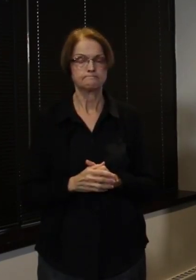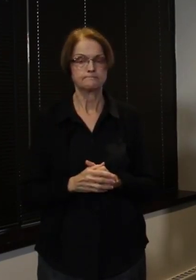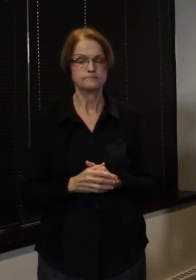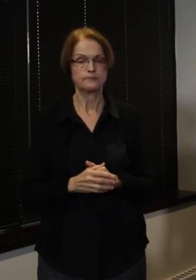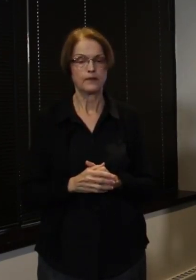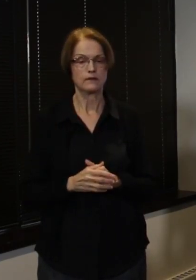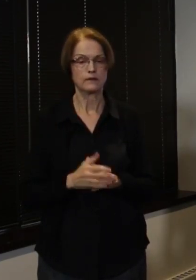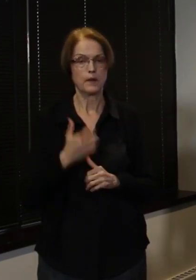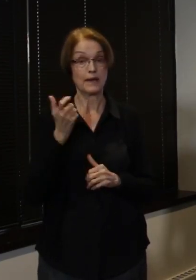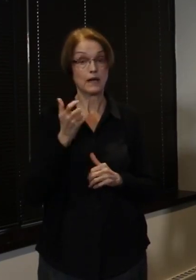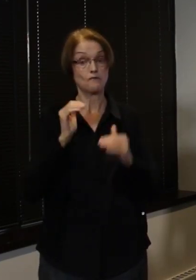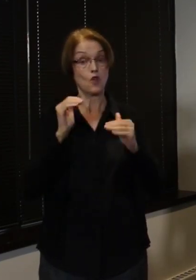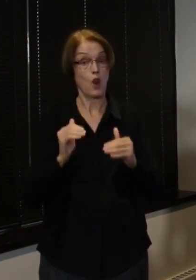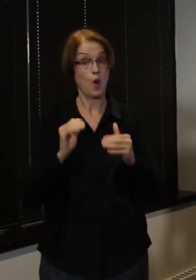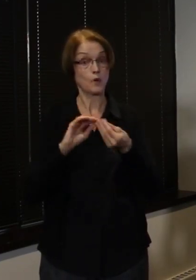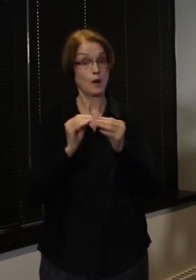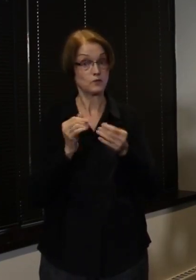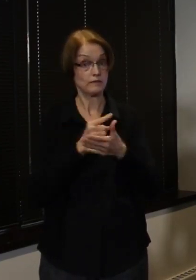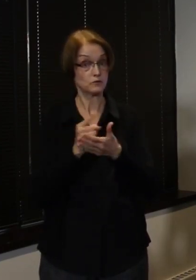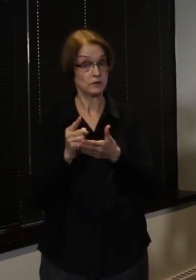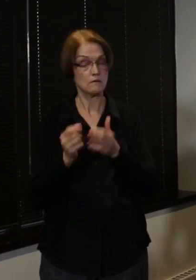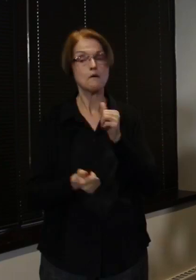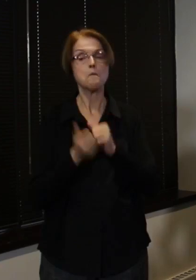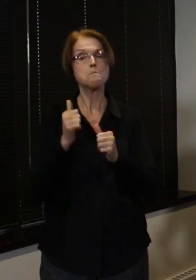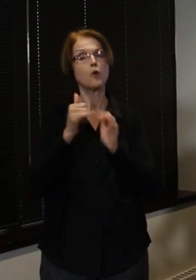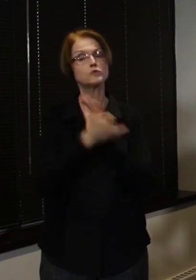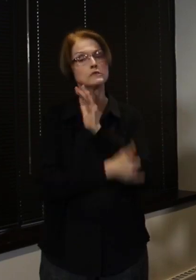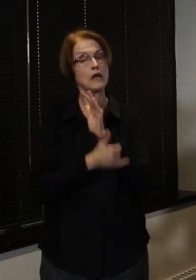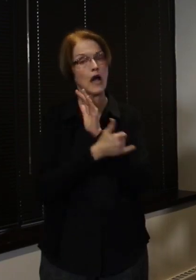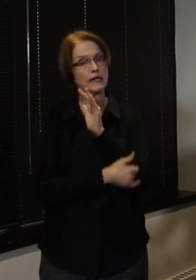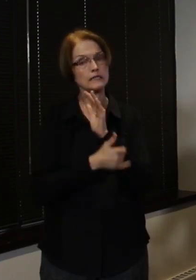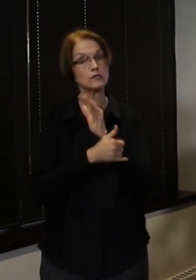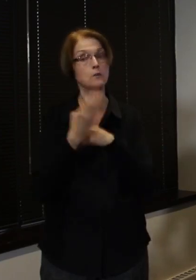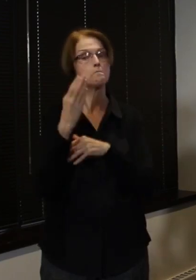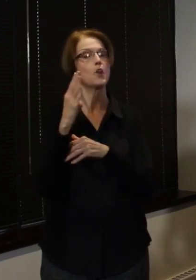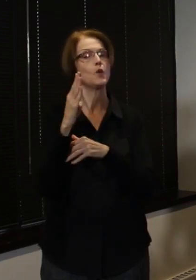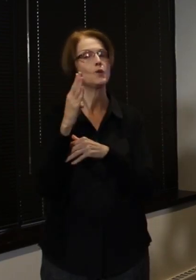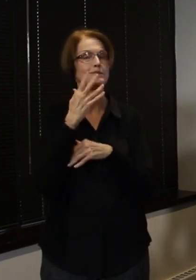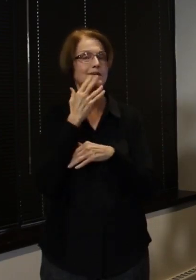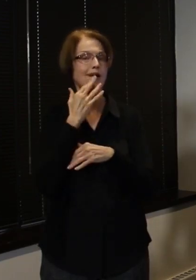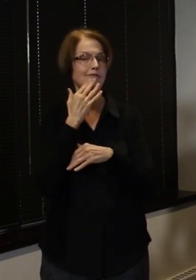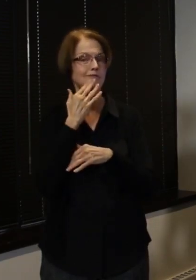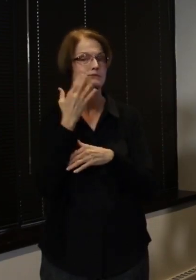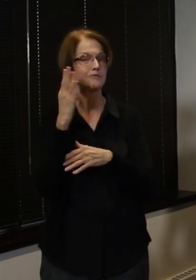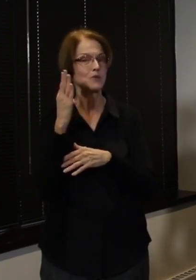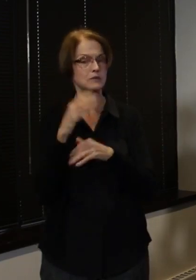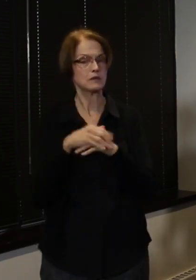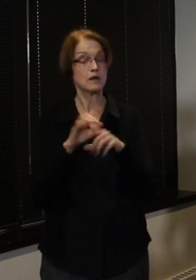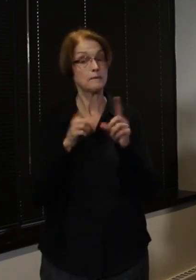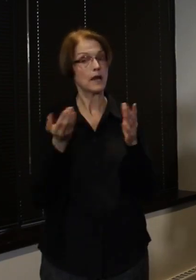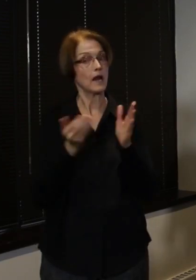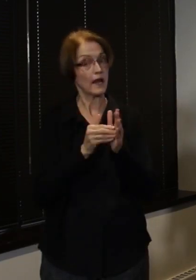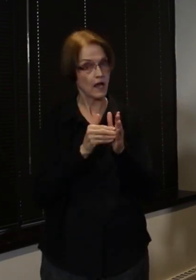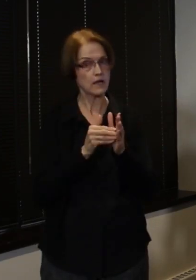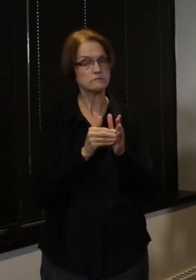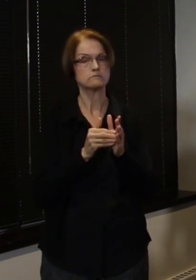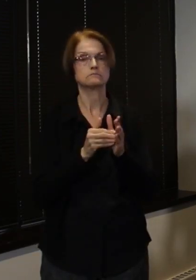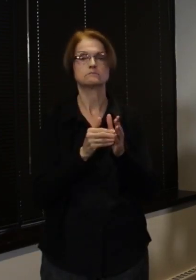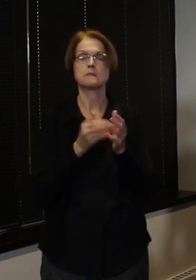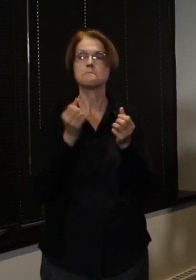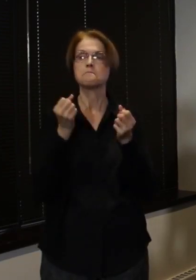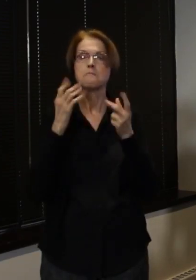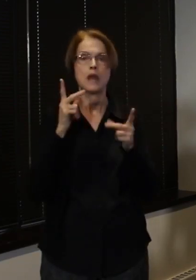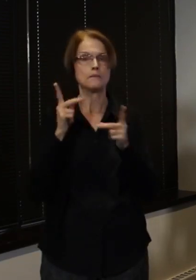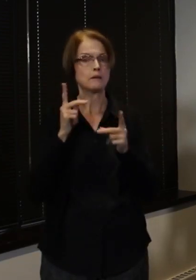Because of those lower numbers this week, most of the counties outlined here are in blue, but again, we have a high number of cases